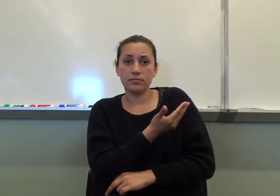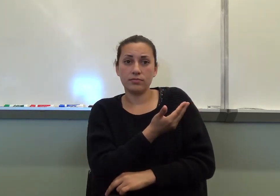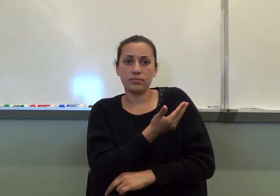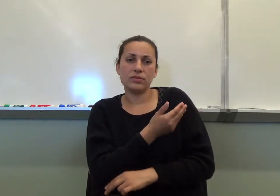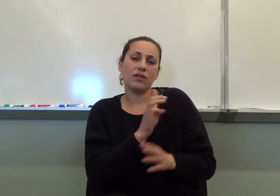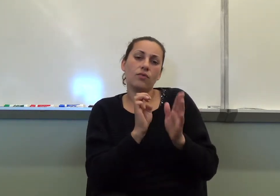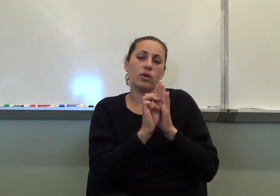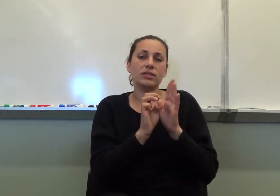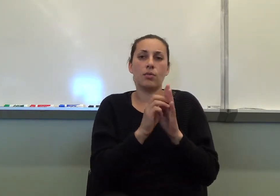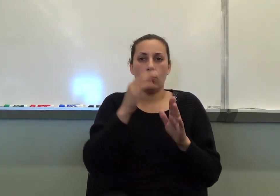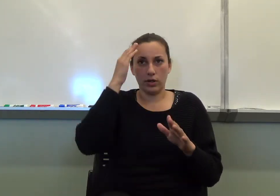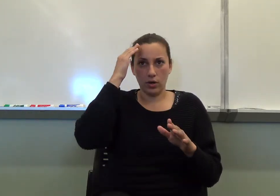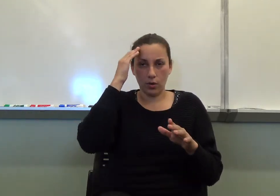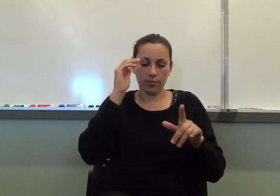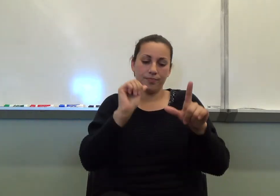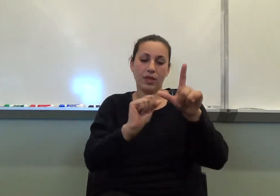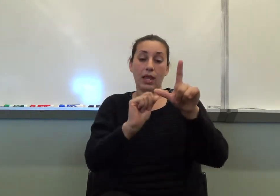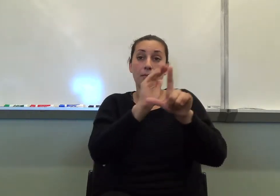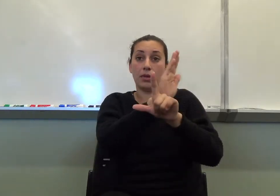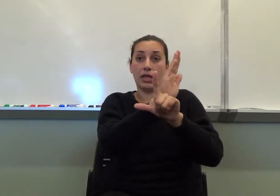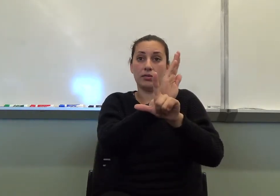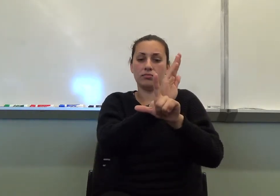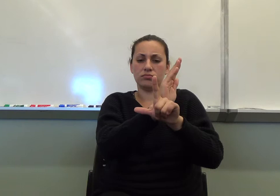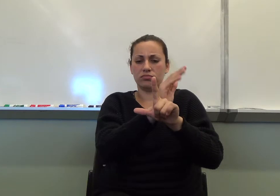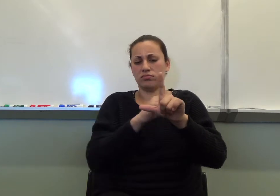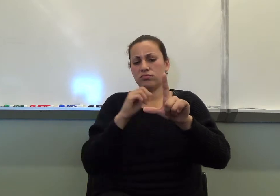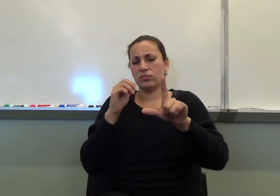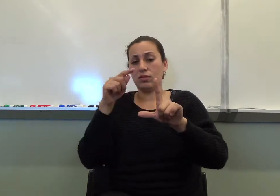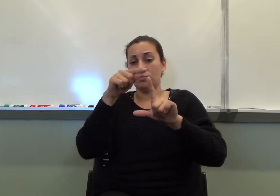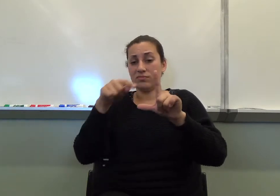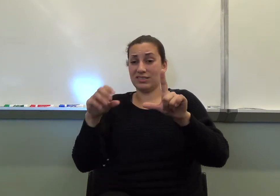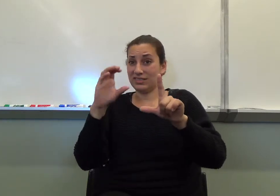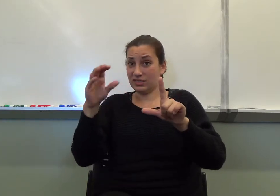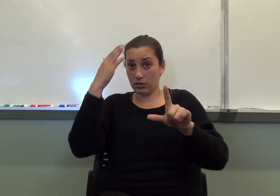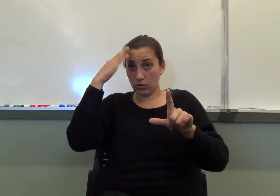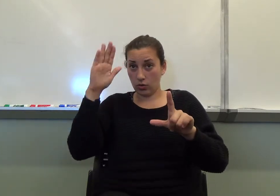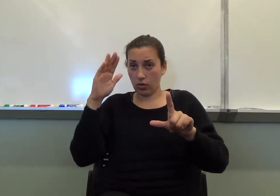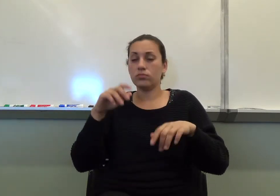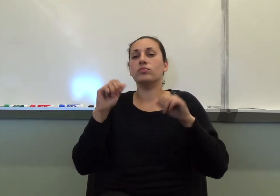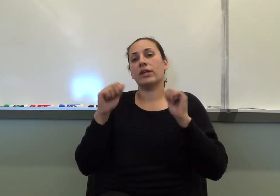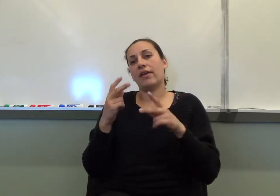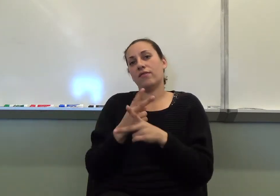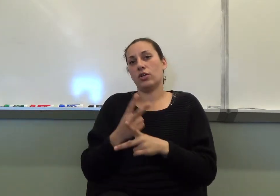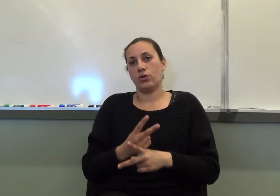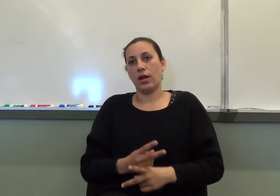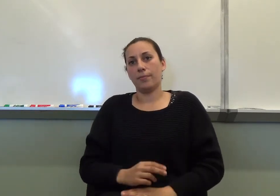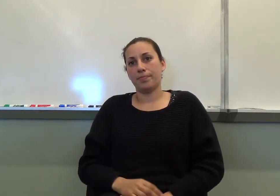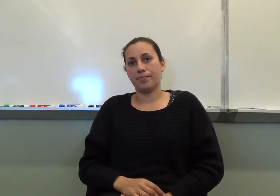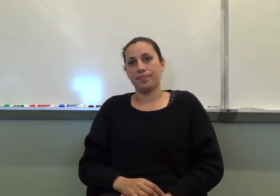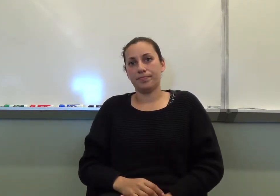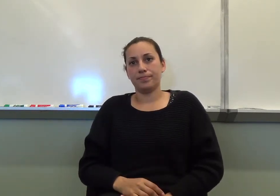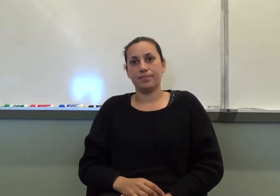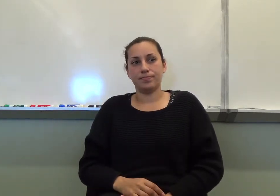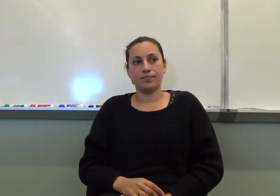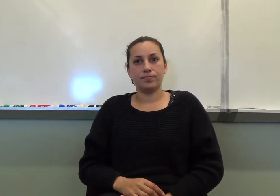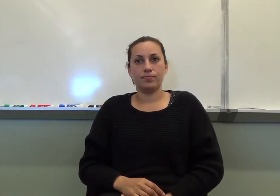2 legs, we can figure out what the hypotenuse is. Or if we know 1 leg and the hypotenuse, we can figure out what the other leg is, and so